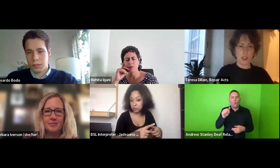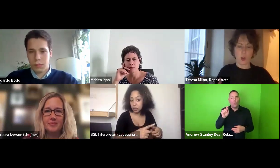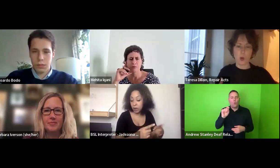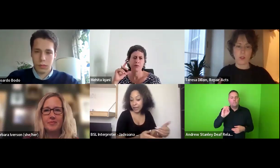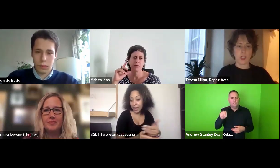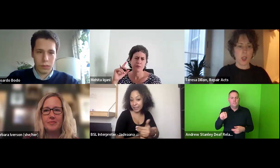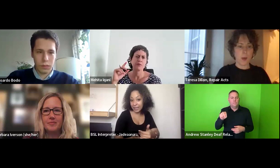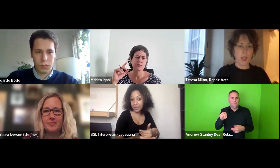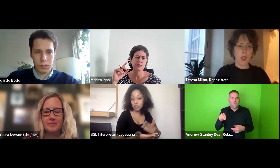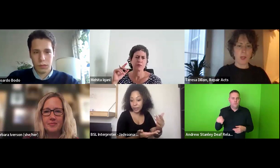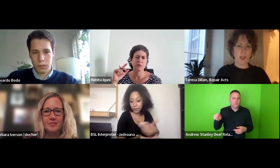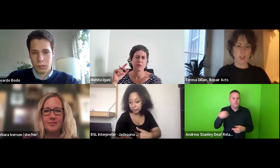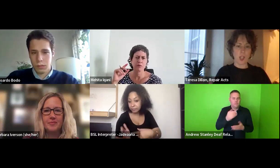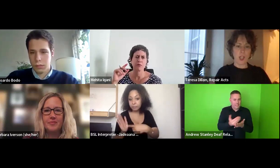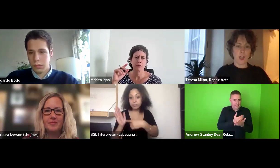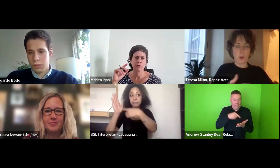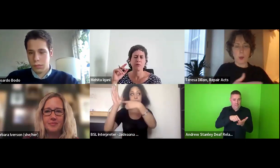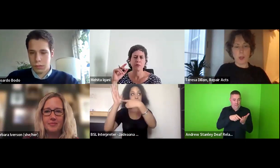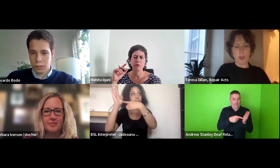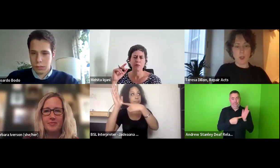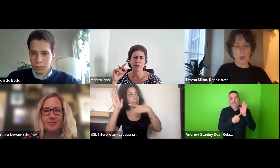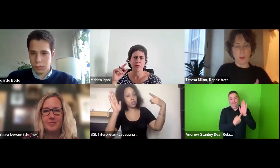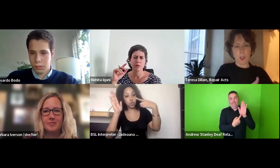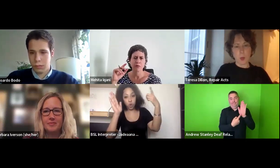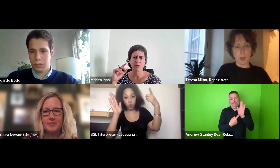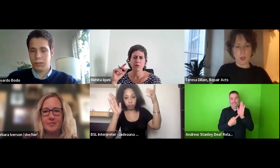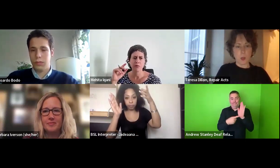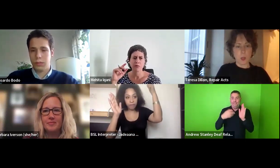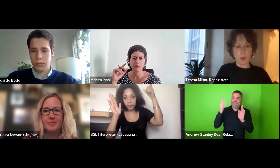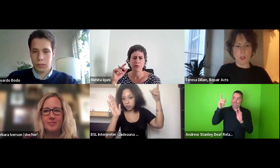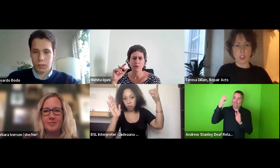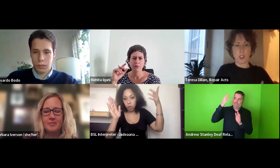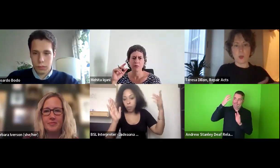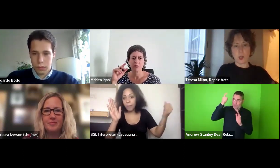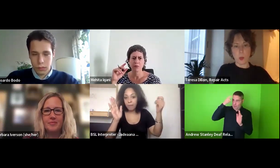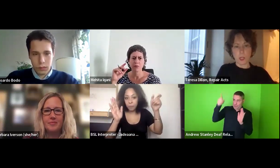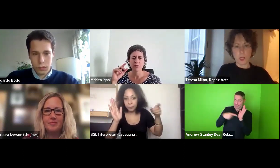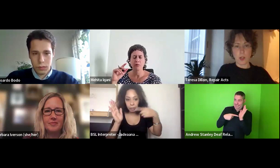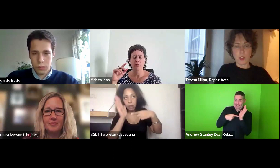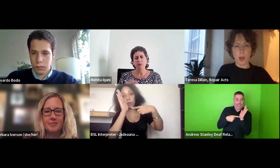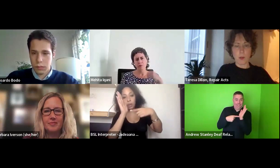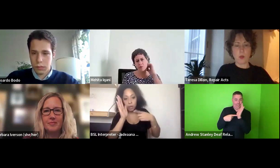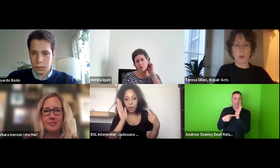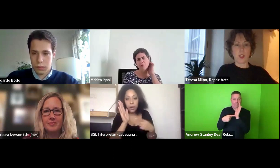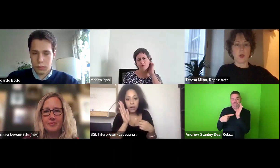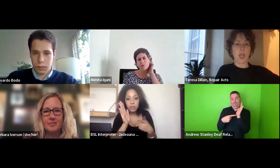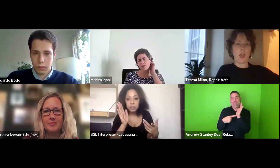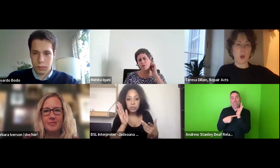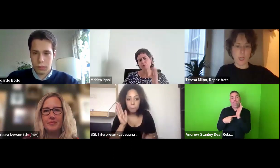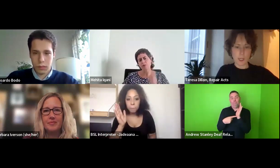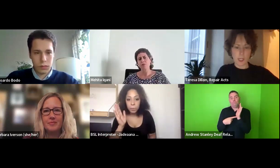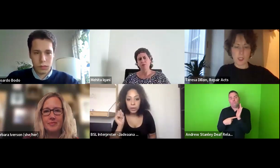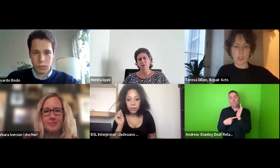nudging the thing all of the time, because, you know, people in Eduardo's position and those that are working in the right to repair movement,